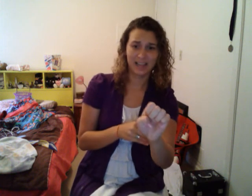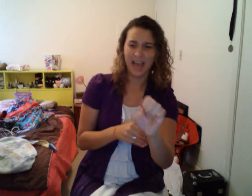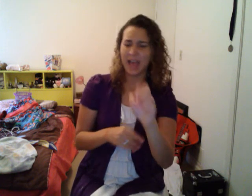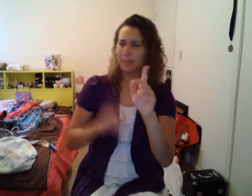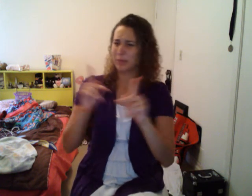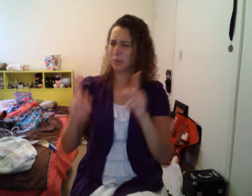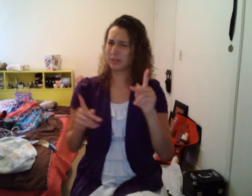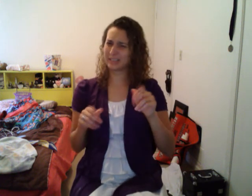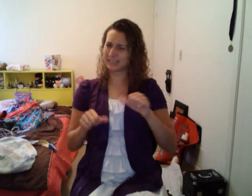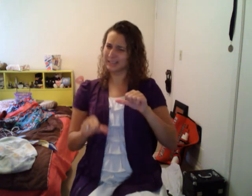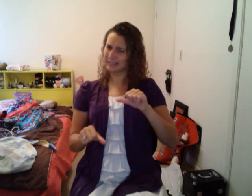sure about